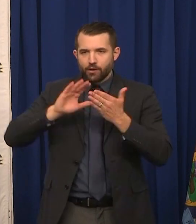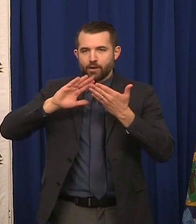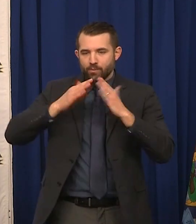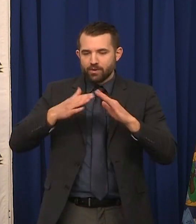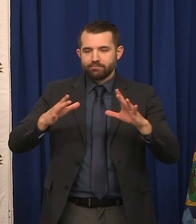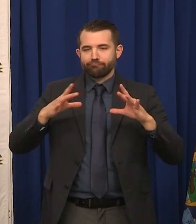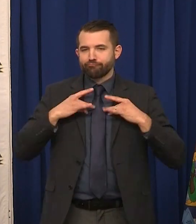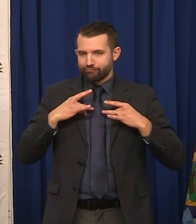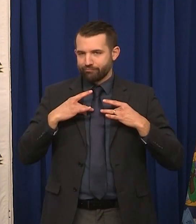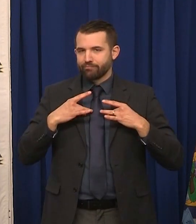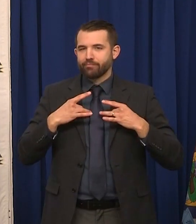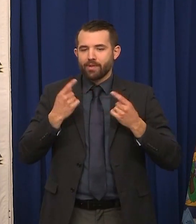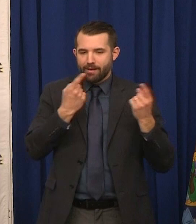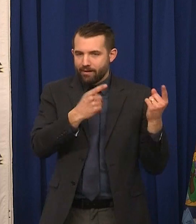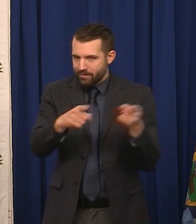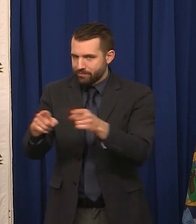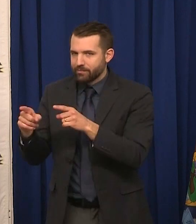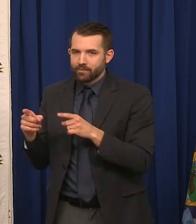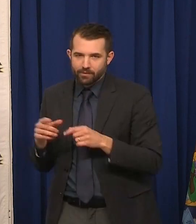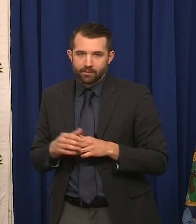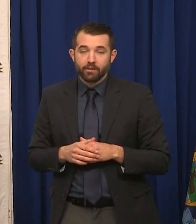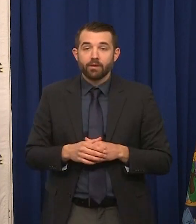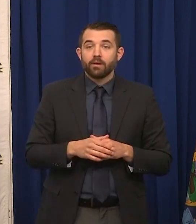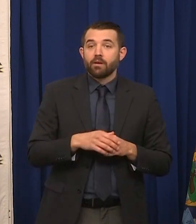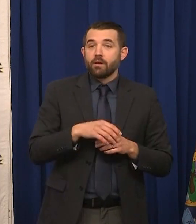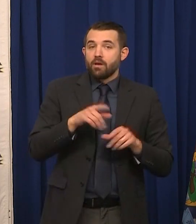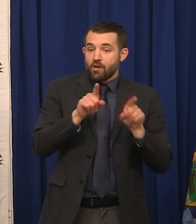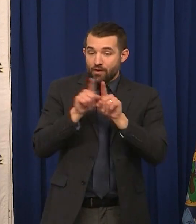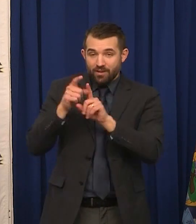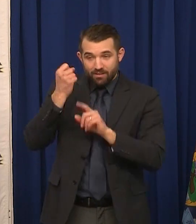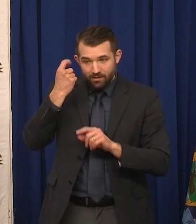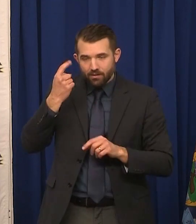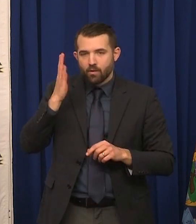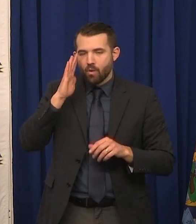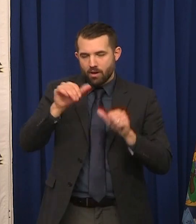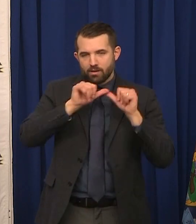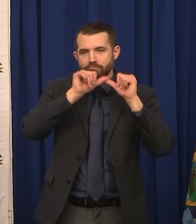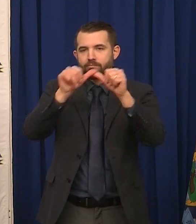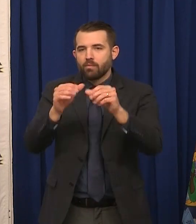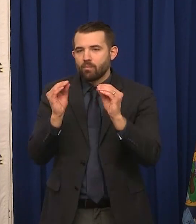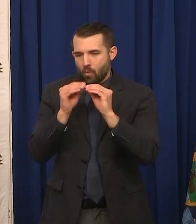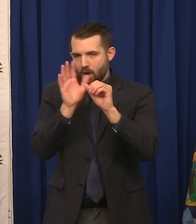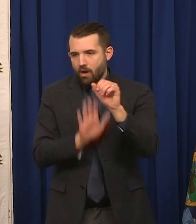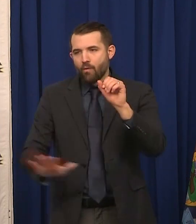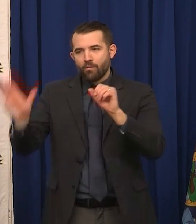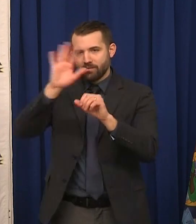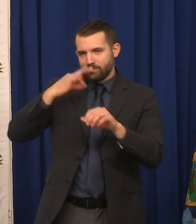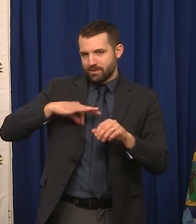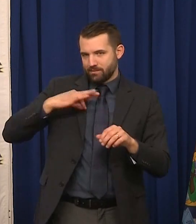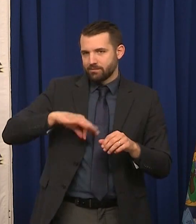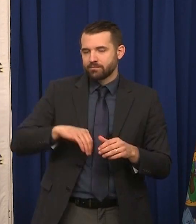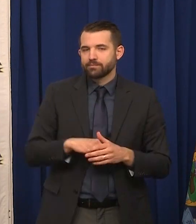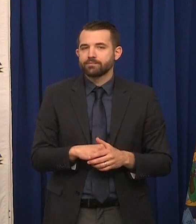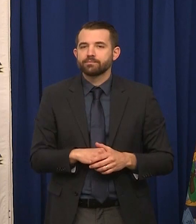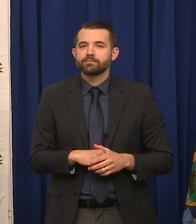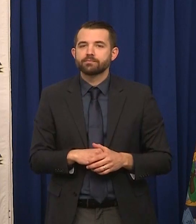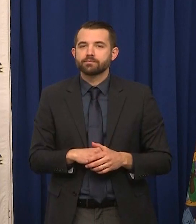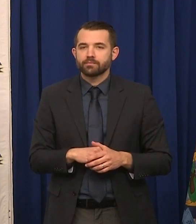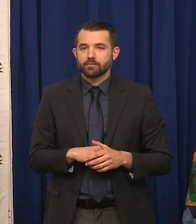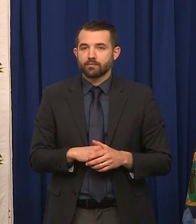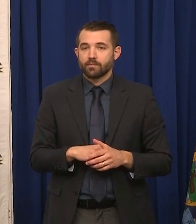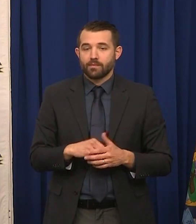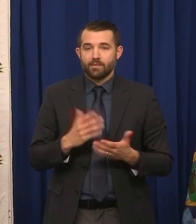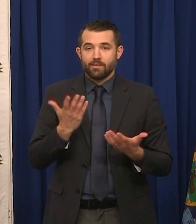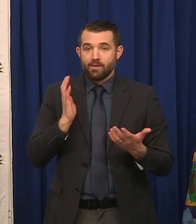many places in the state. It will continue to occur across the state. Our view is that no